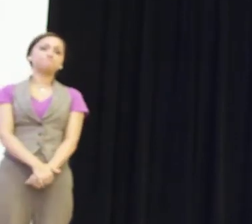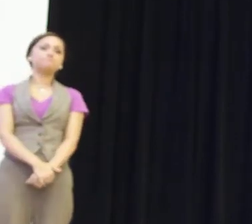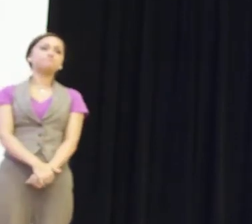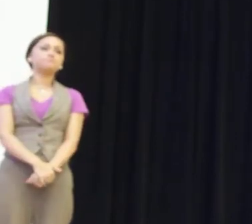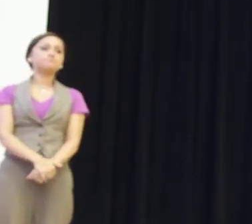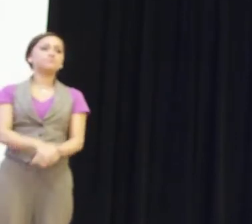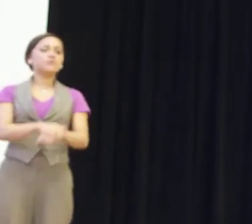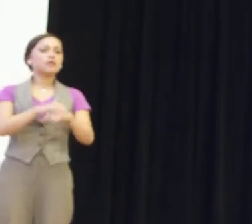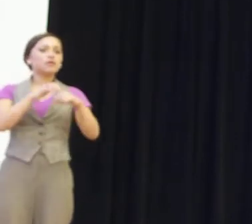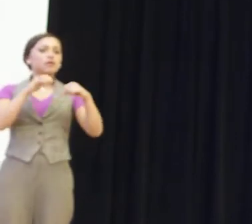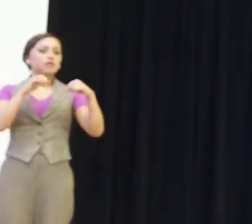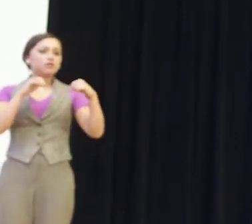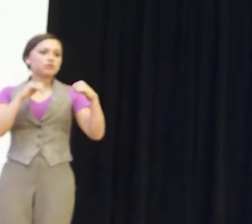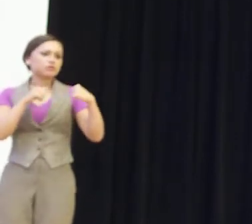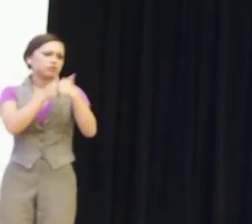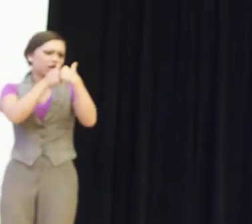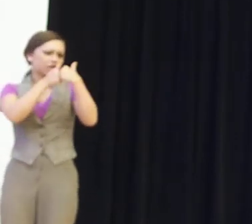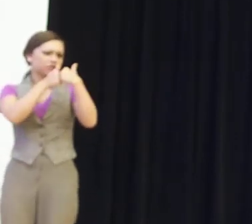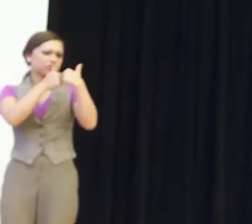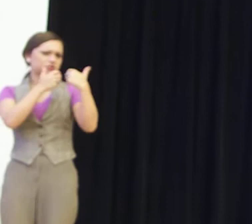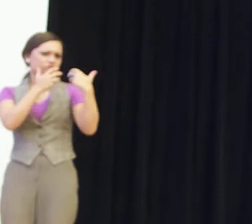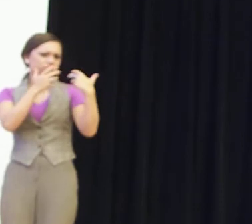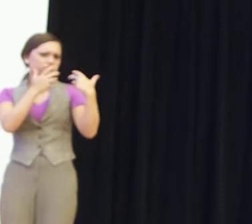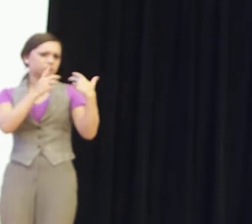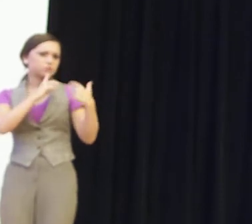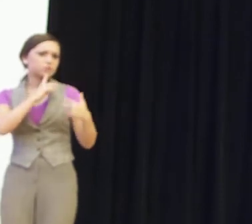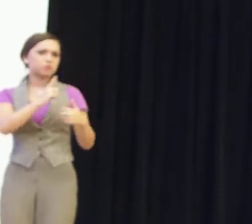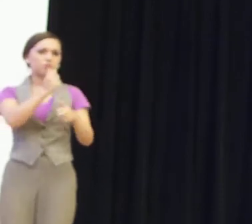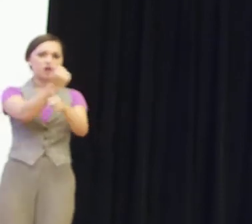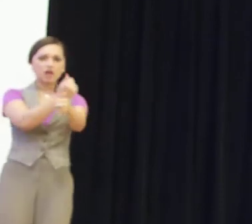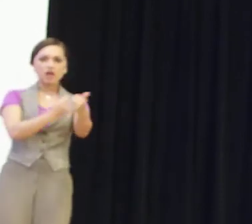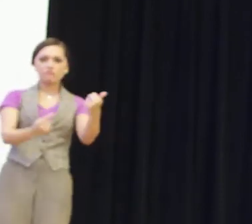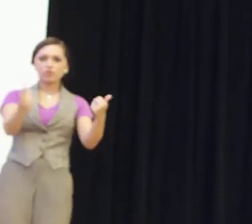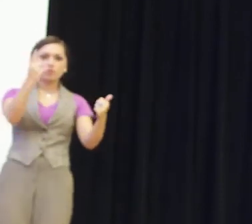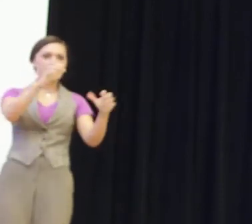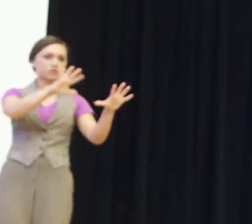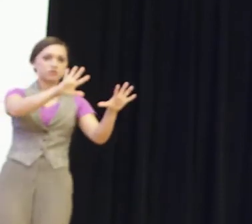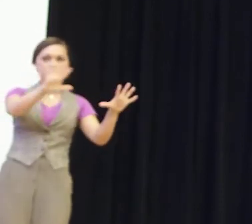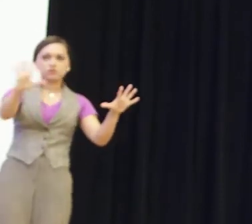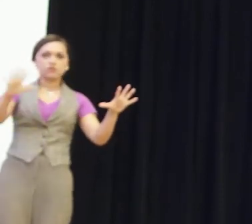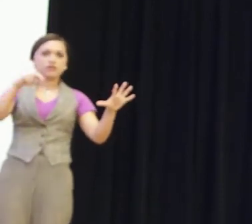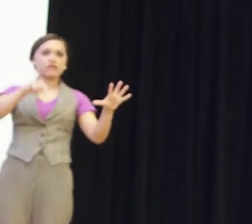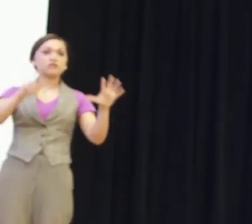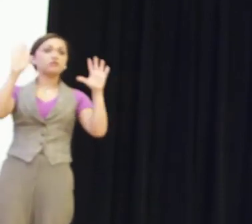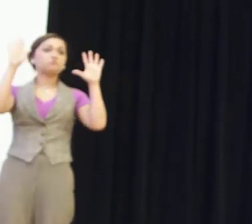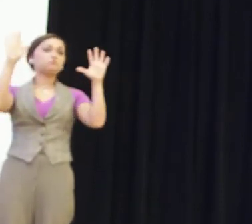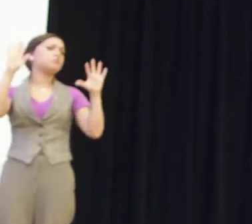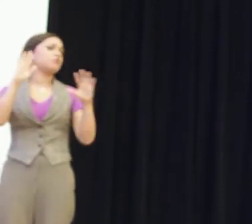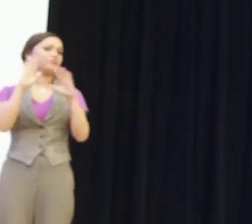The challenge of making sure that everyone in